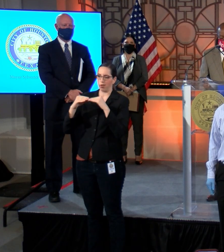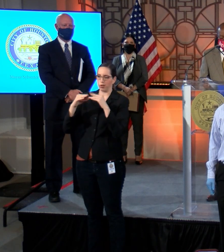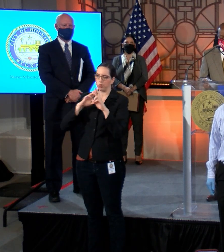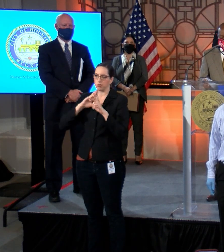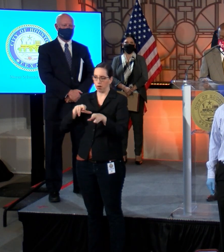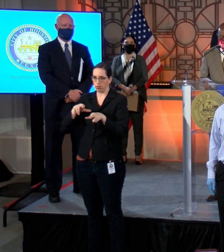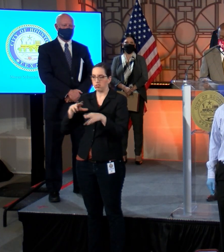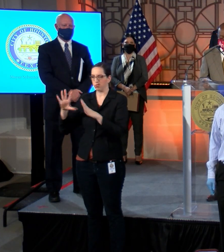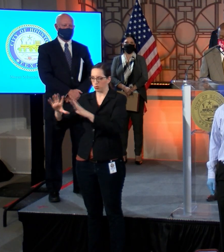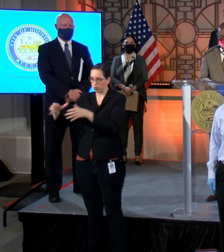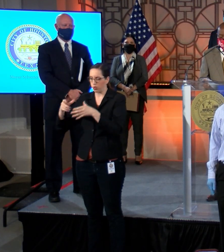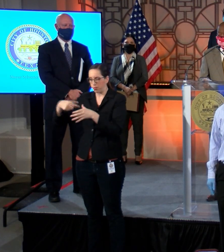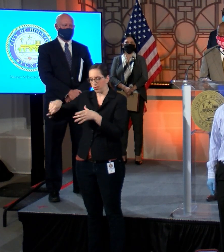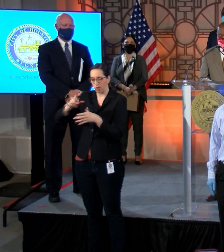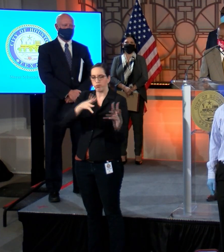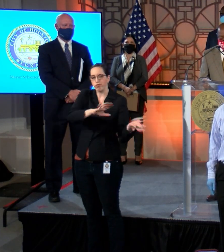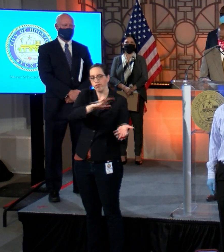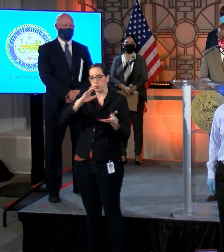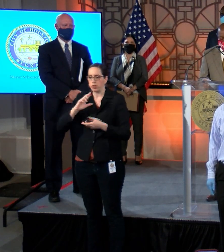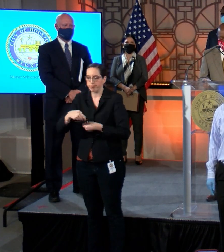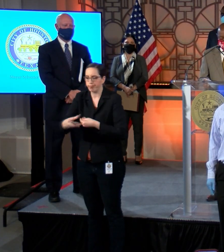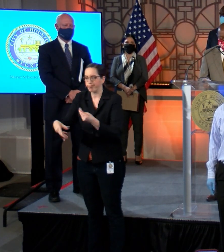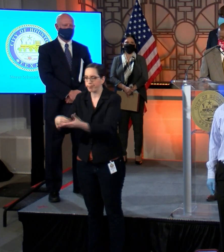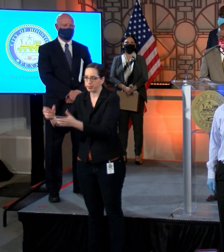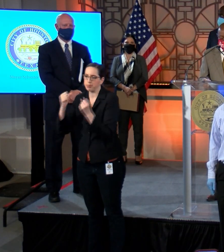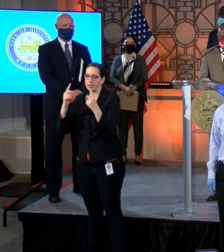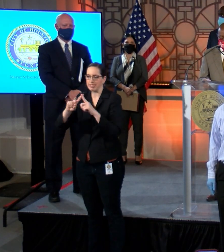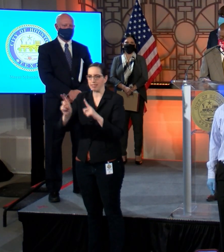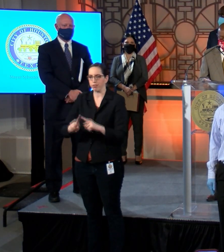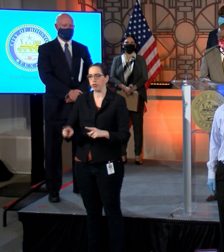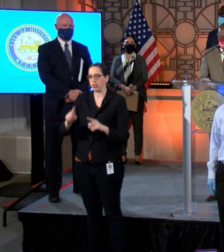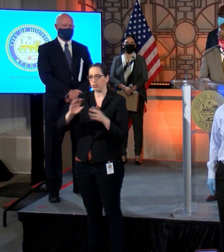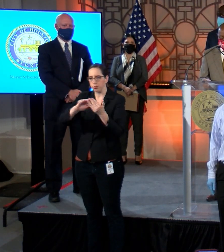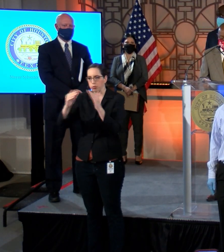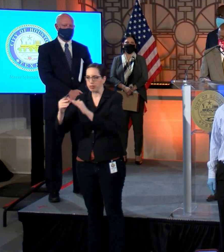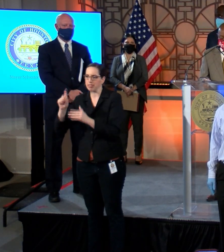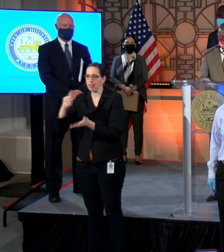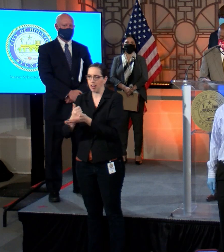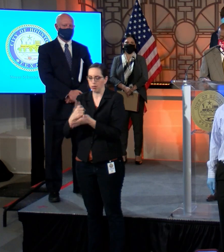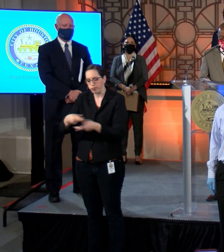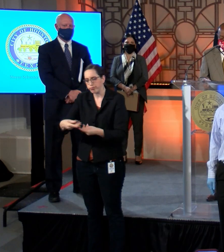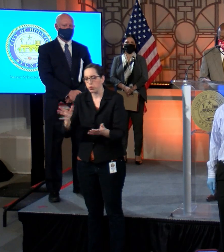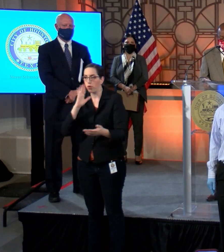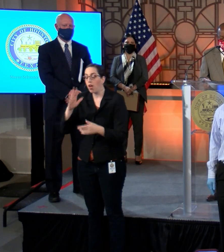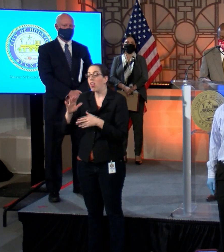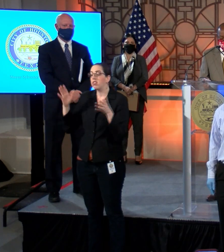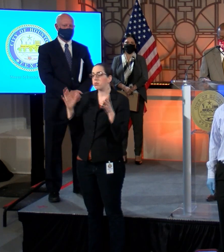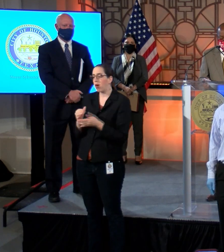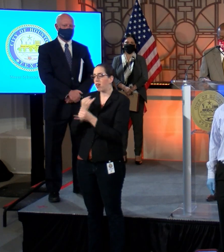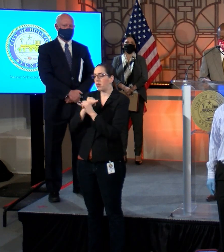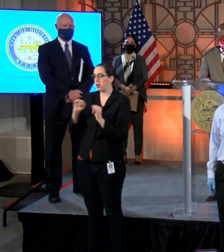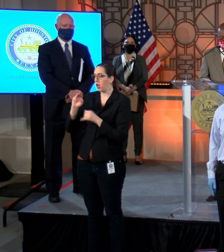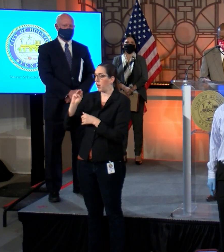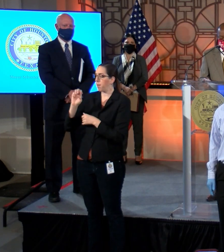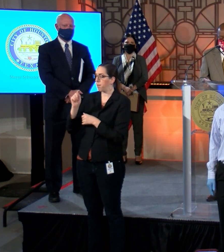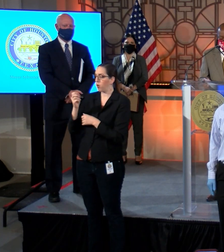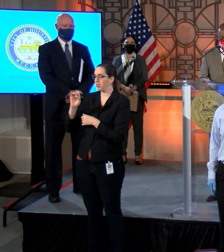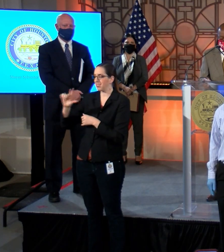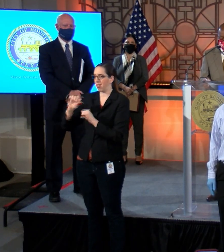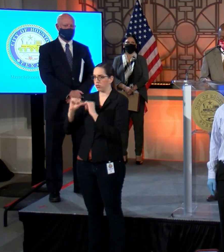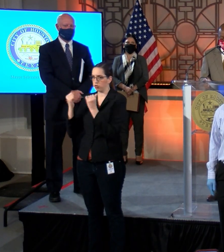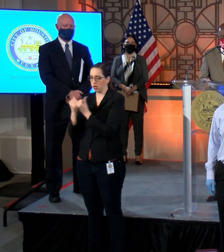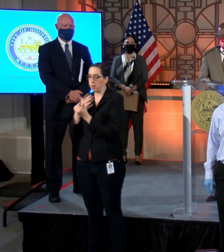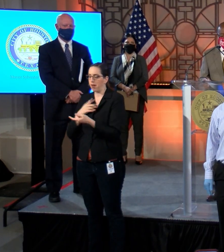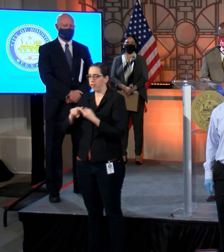and distributed to vulnerable communities throughout the city of Houston. I also want to thank the Small Independent Motel Association and my good friend